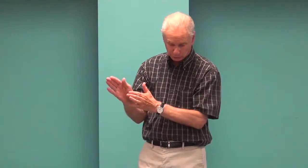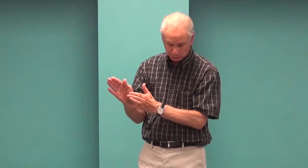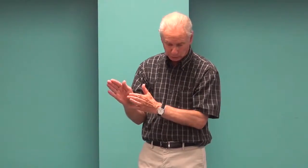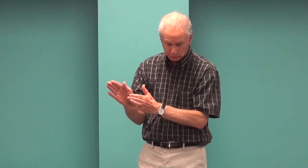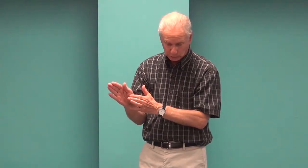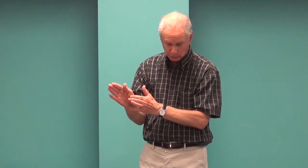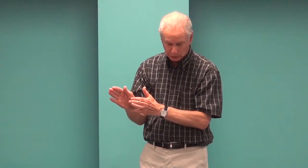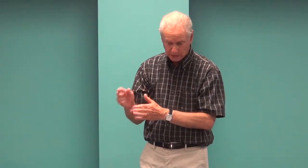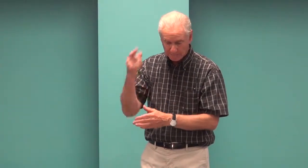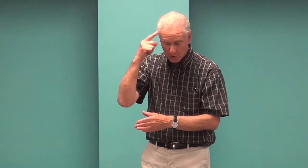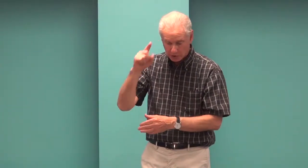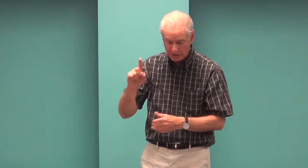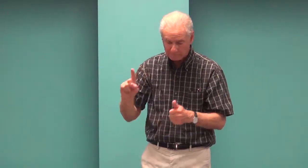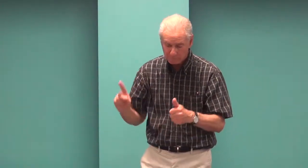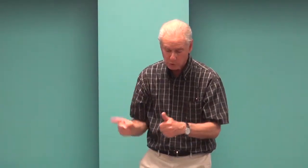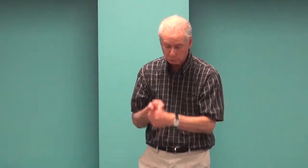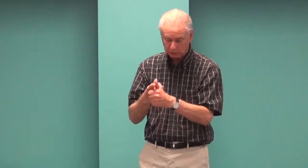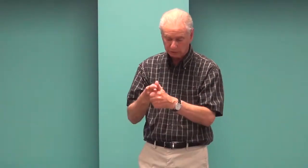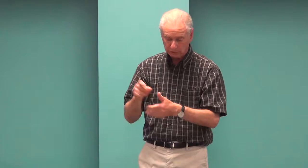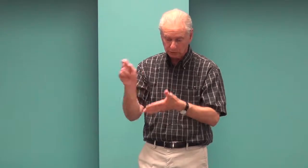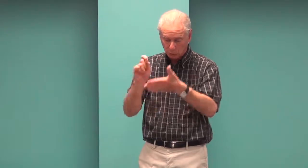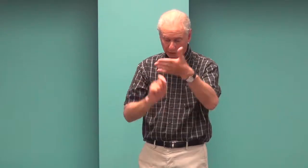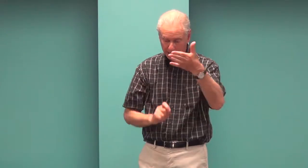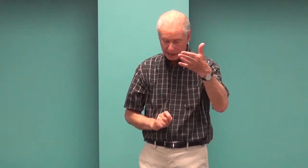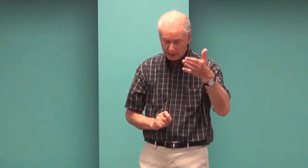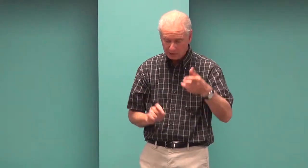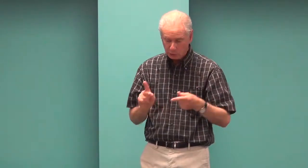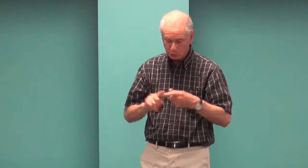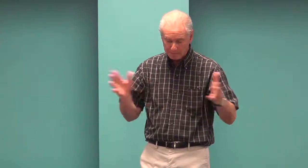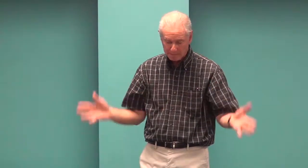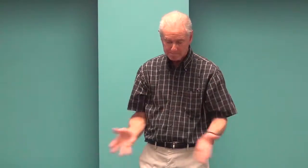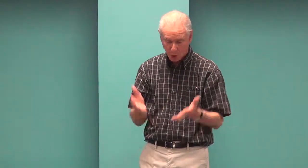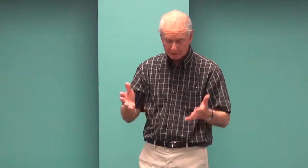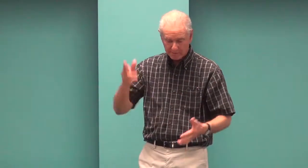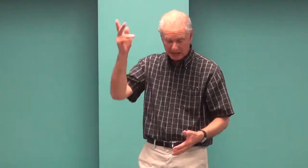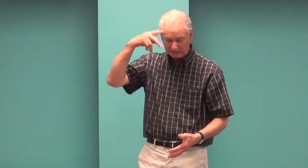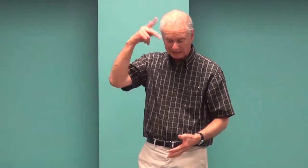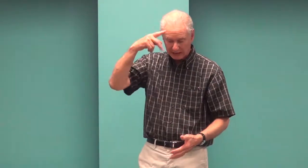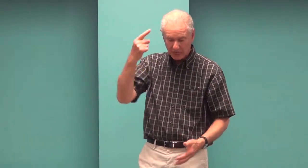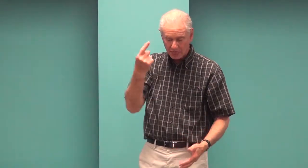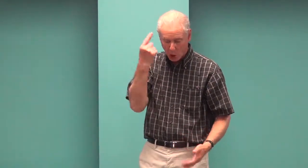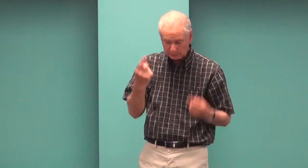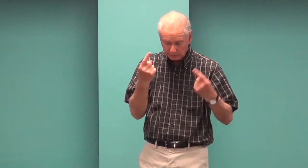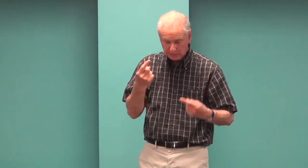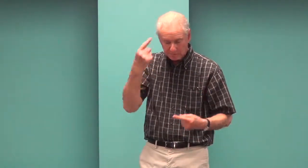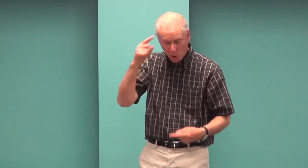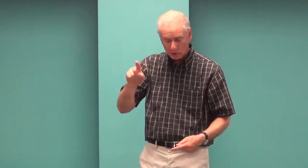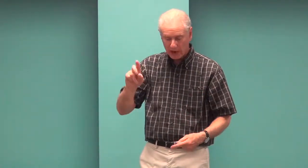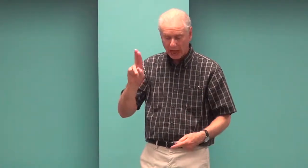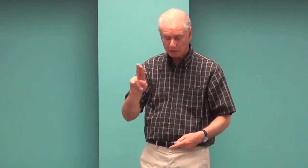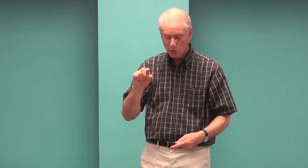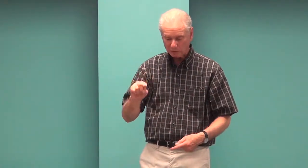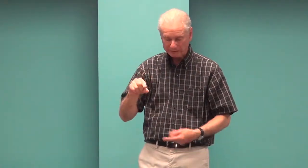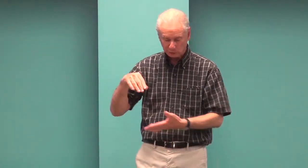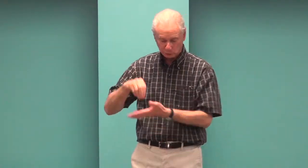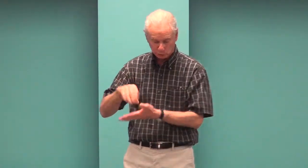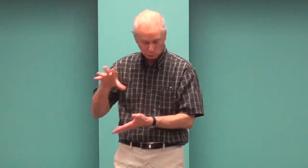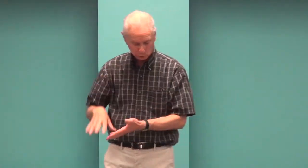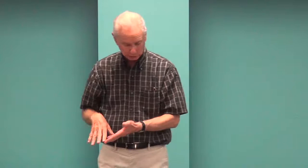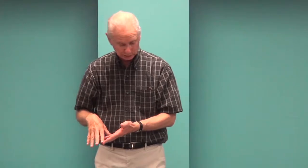And he was the journal organizer for the first journal to promote philosophical thought for